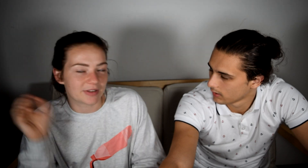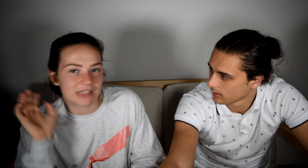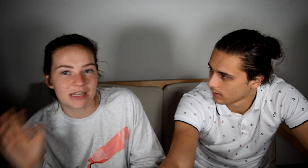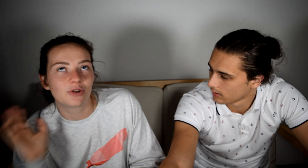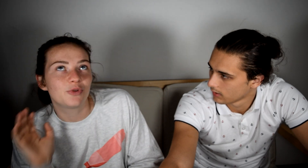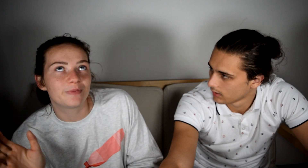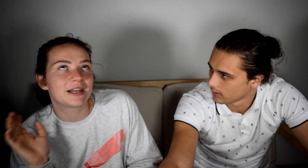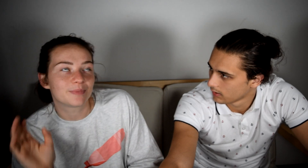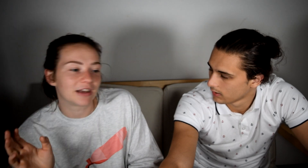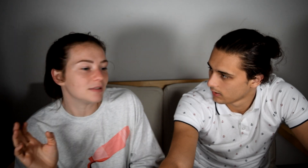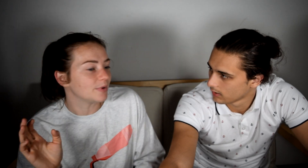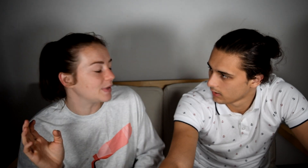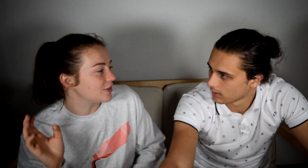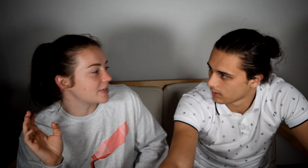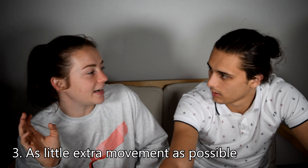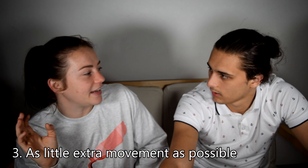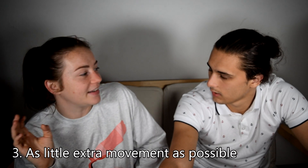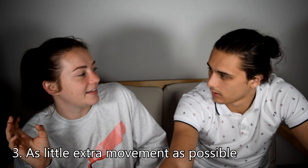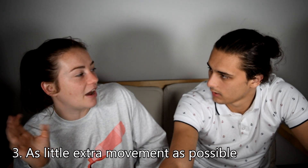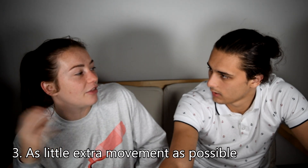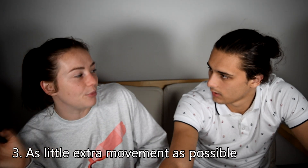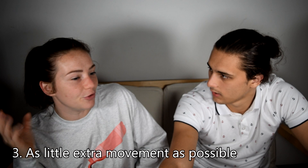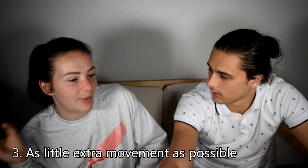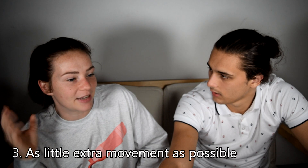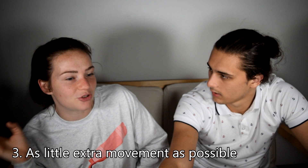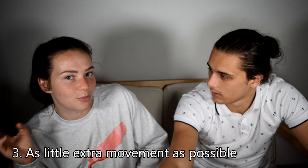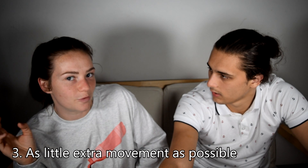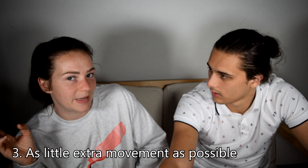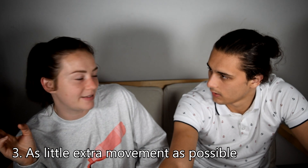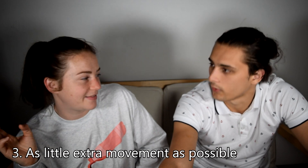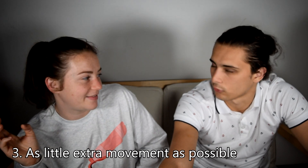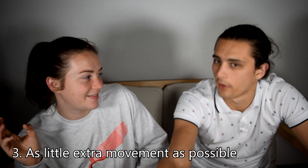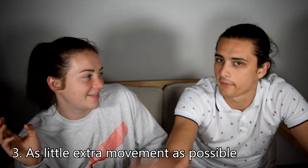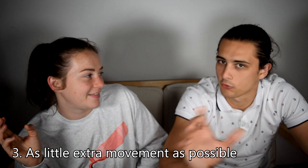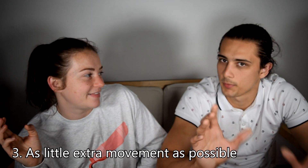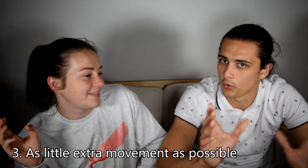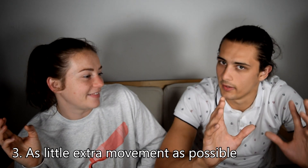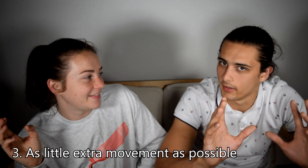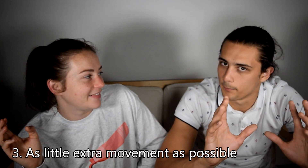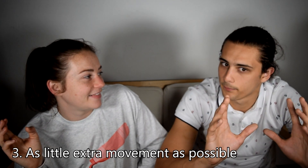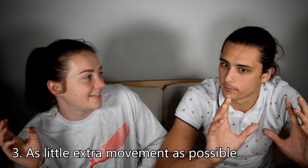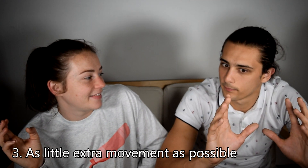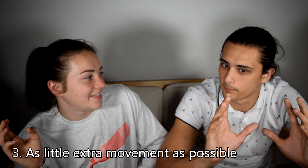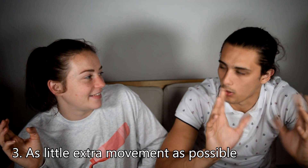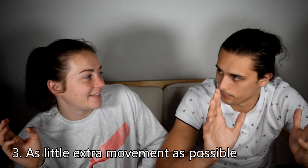have as little movement as possible when you're signing. Extra movement. Okay, so everything should be on the palms.